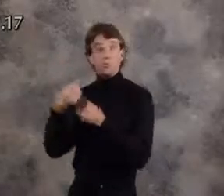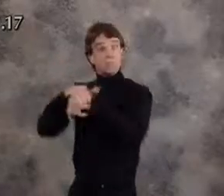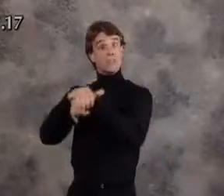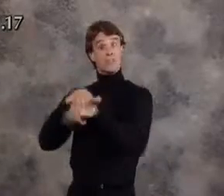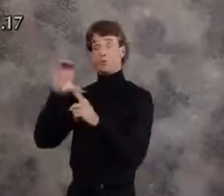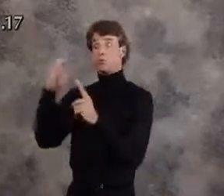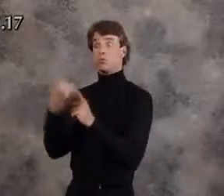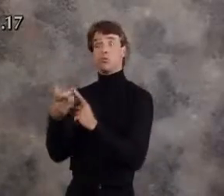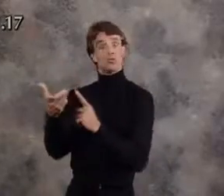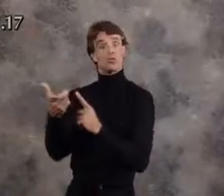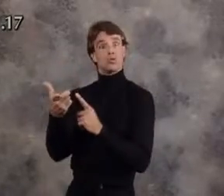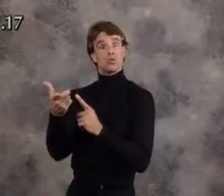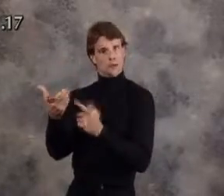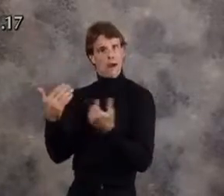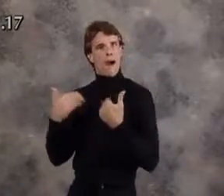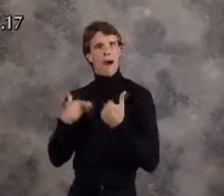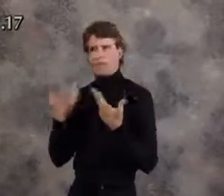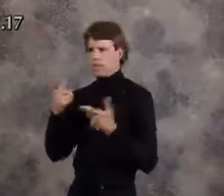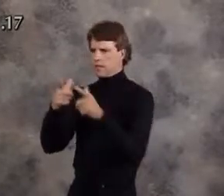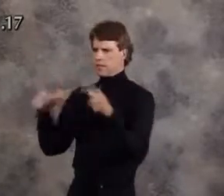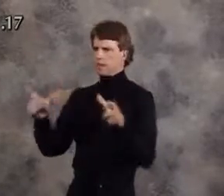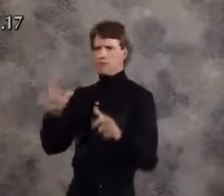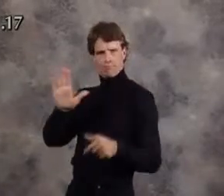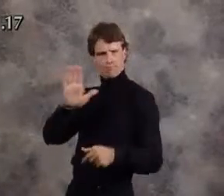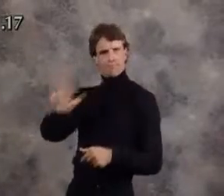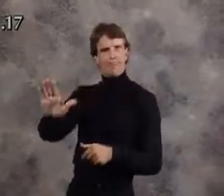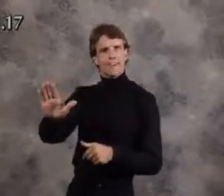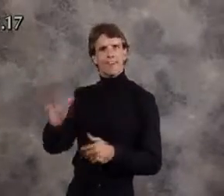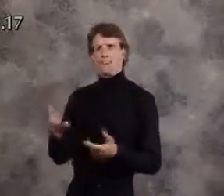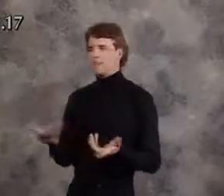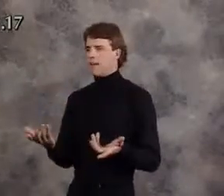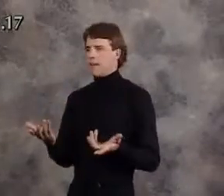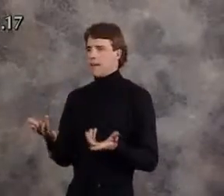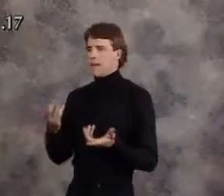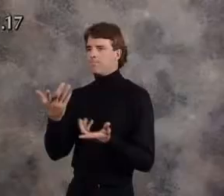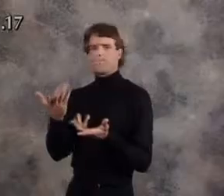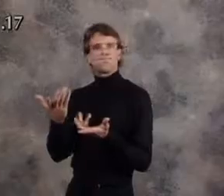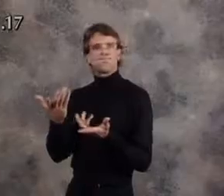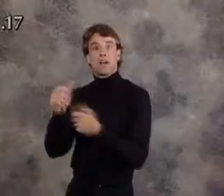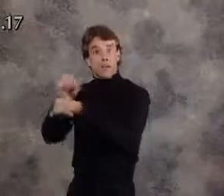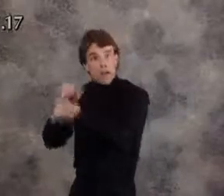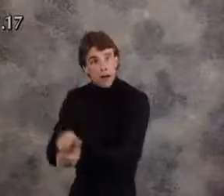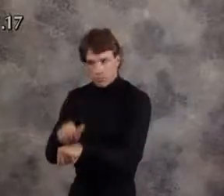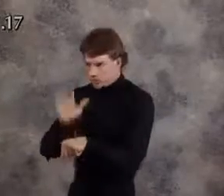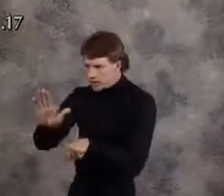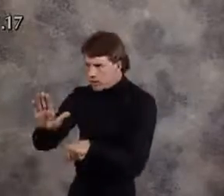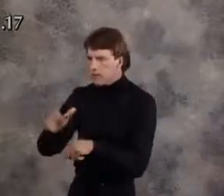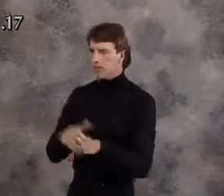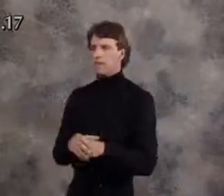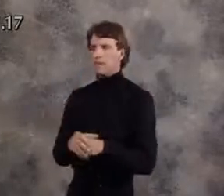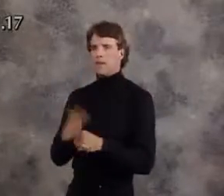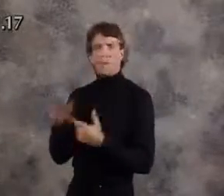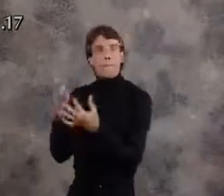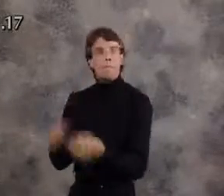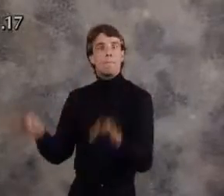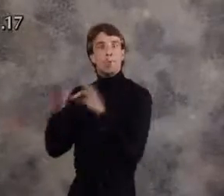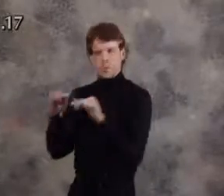the American culture, the French culture, or the English culture have their own customs, languages,